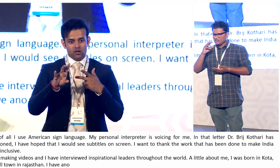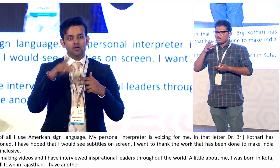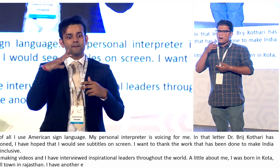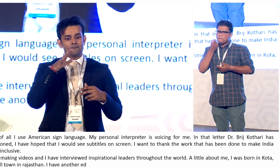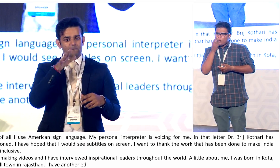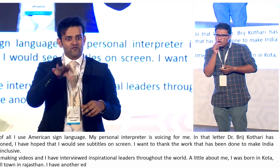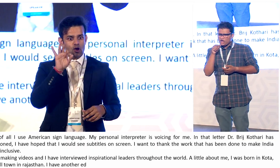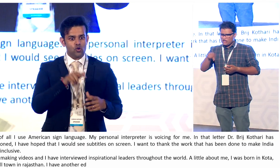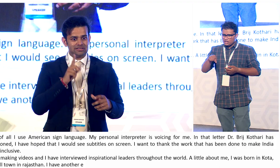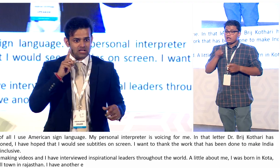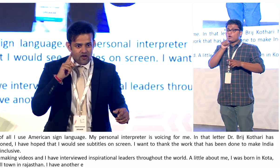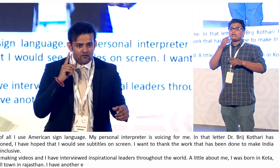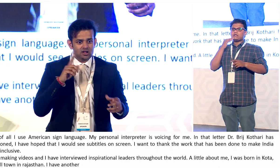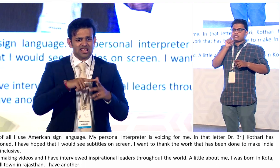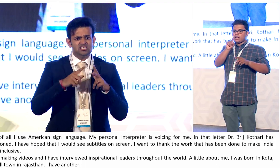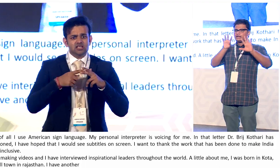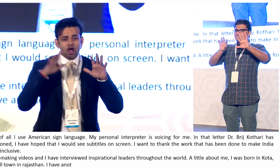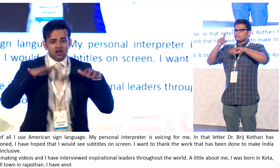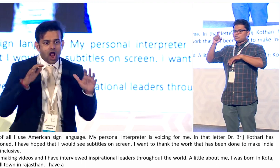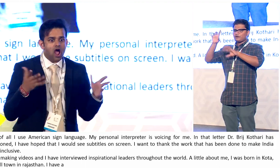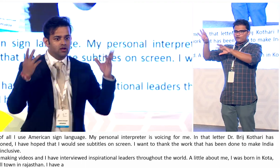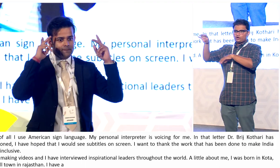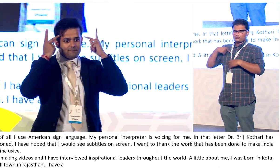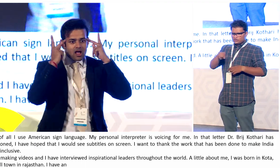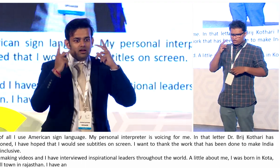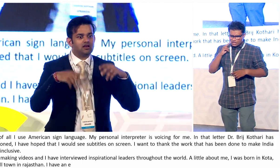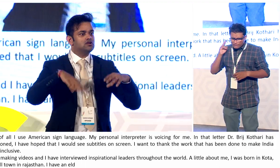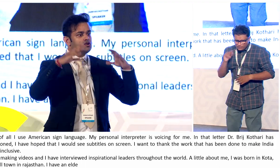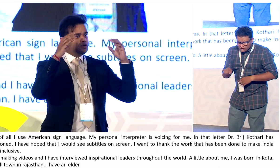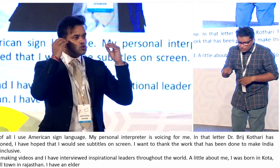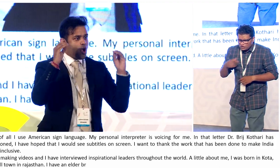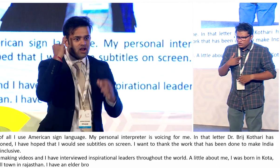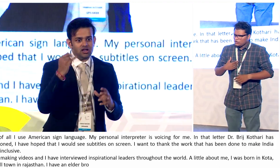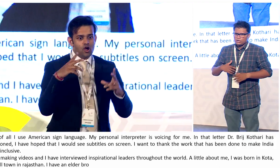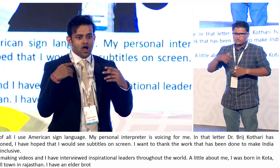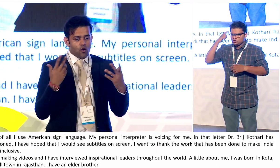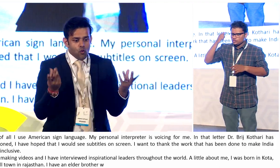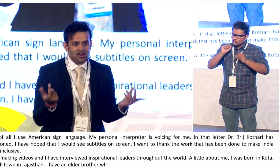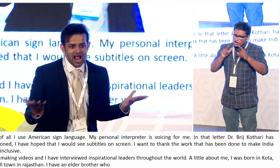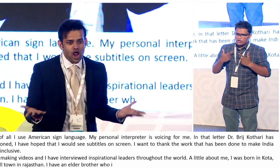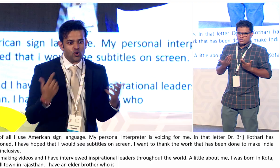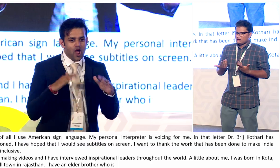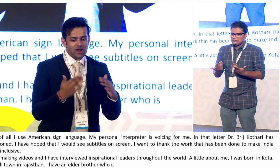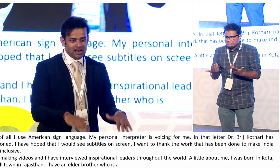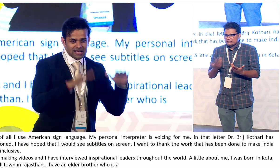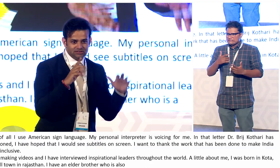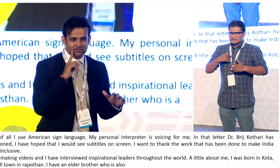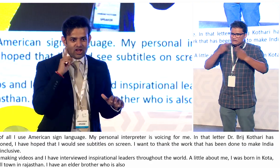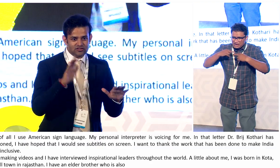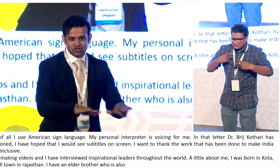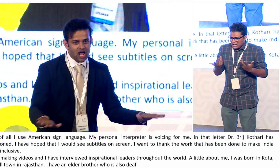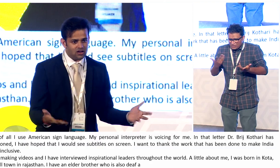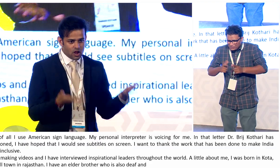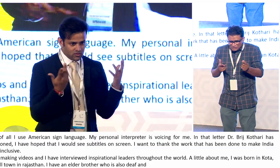in 1974. And when my mother found out he was deaf, he was devastated. She was devastated. Crying, trying to